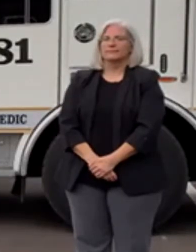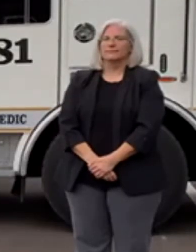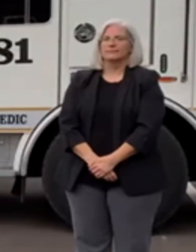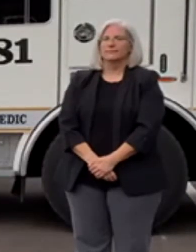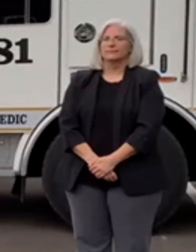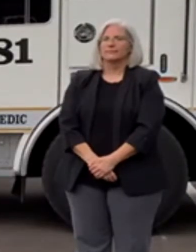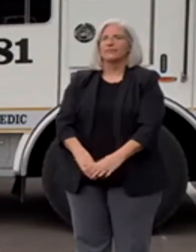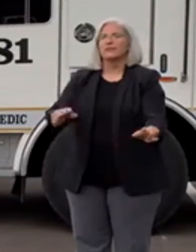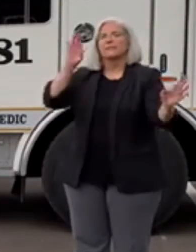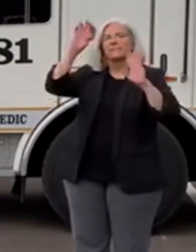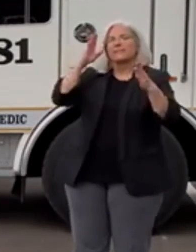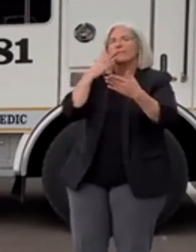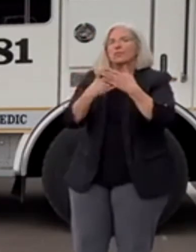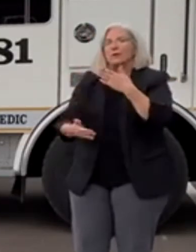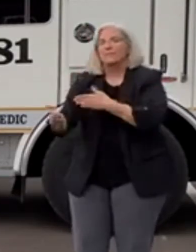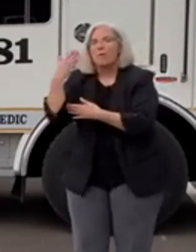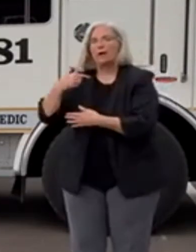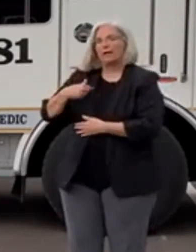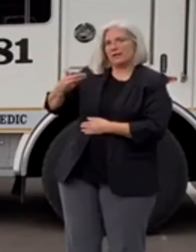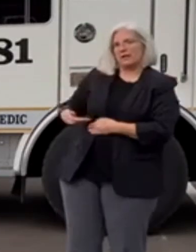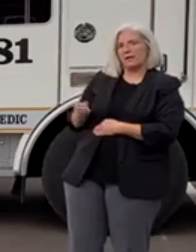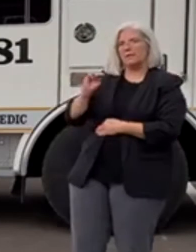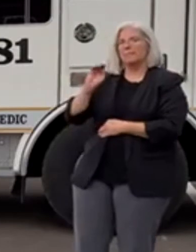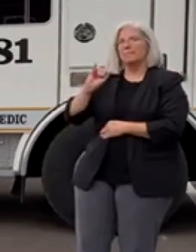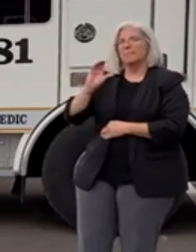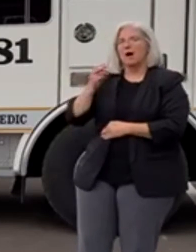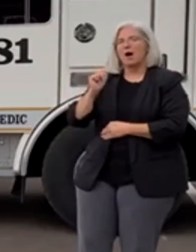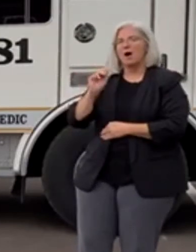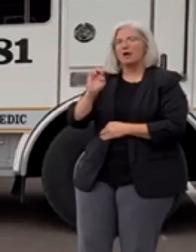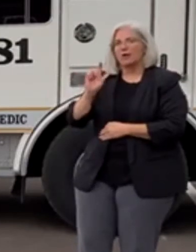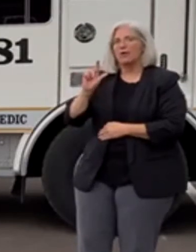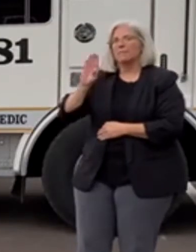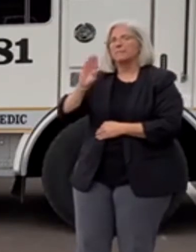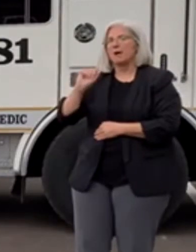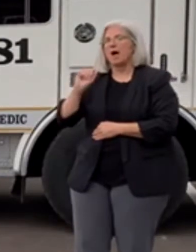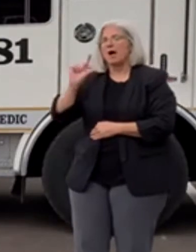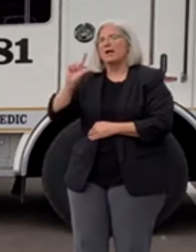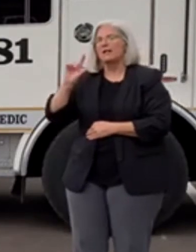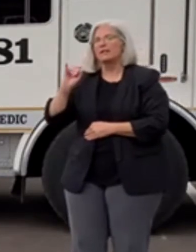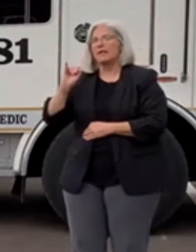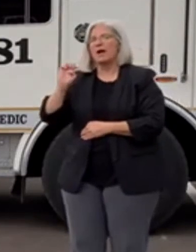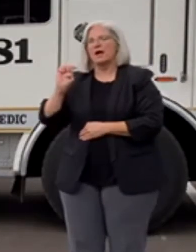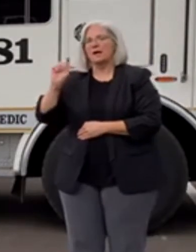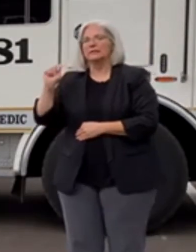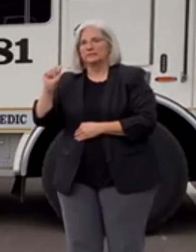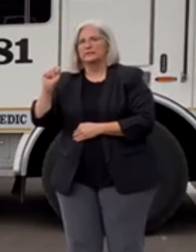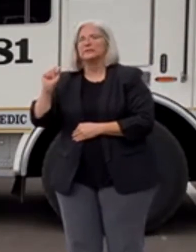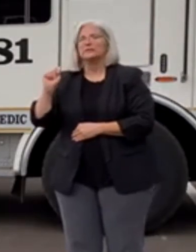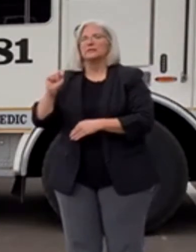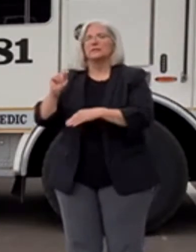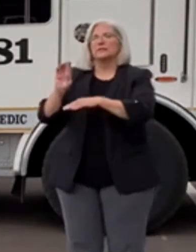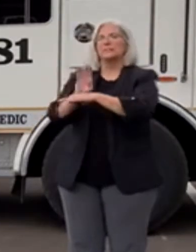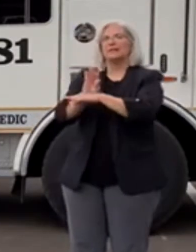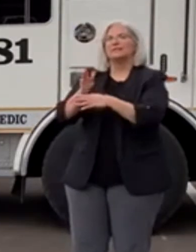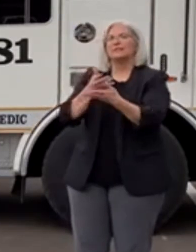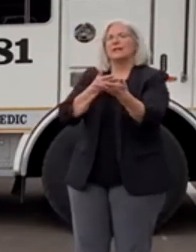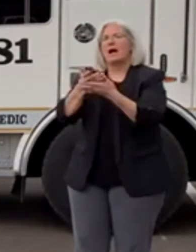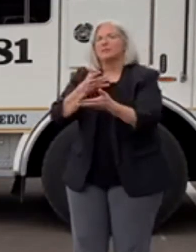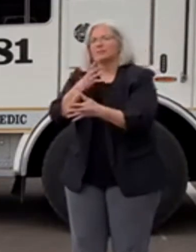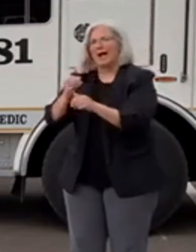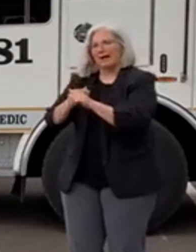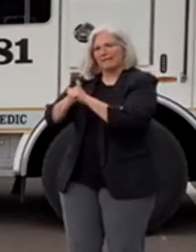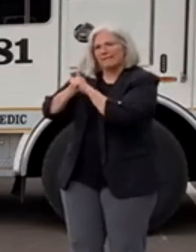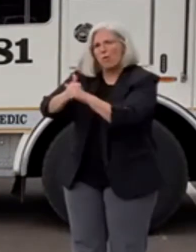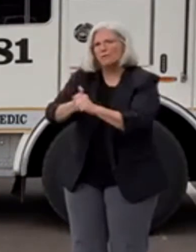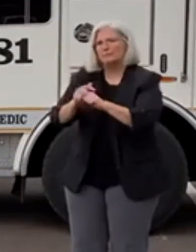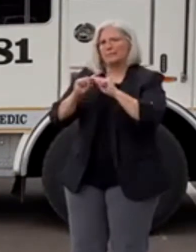Good morning, Michael Ballier, the Director for the Community and Business Engagement and Enforcement Branch here in the Emergency Operations Center. I'm